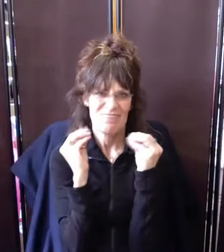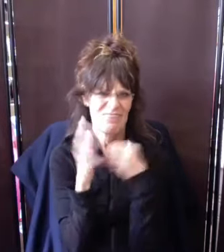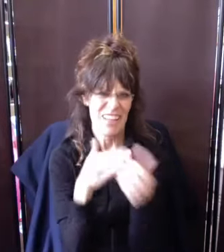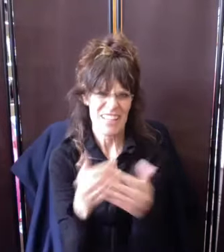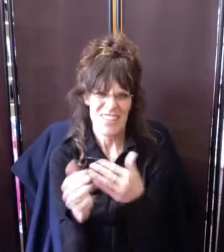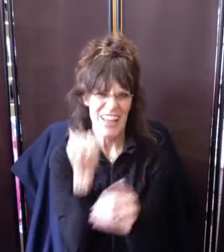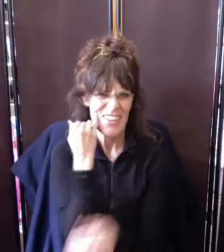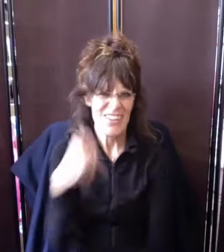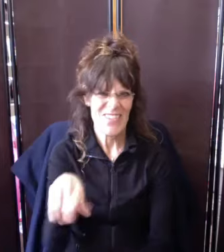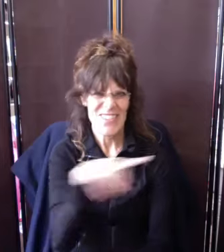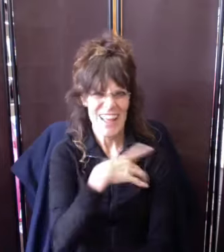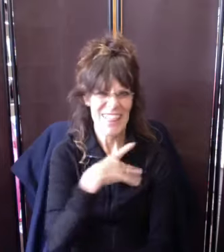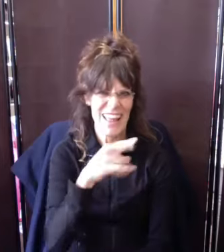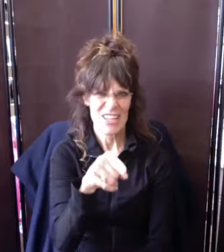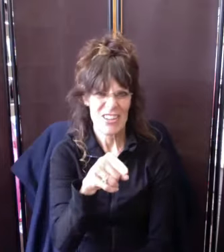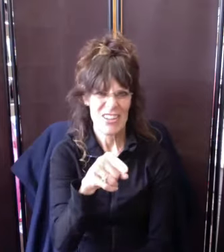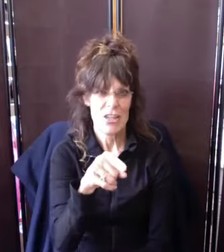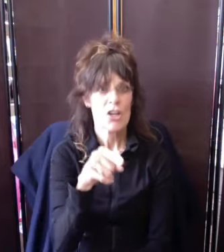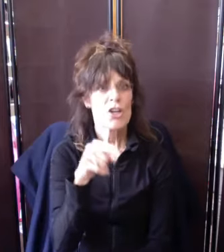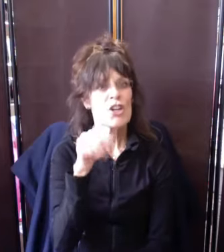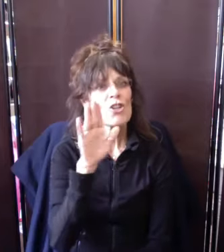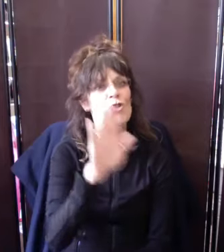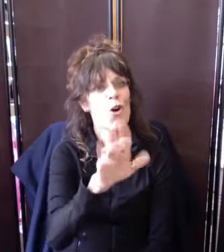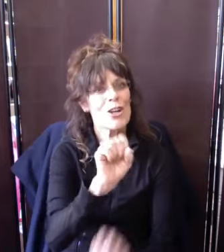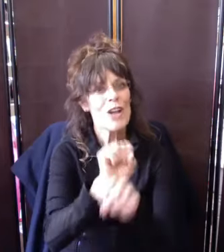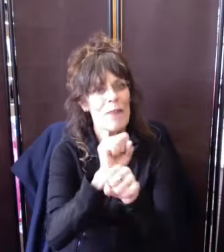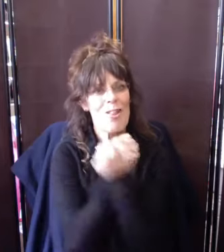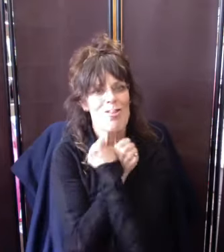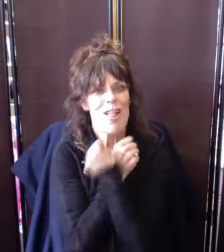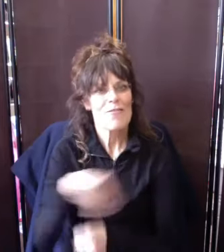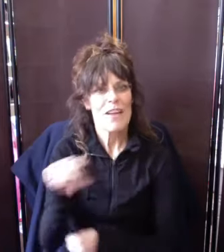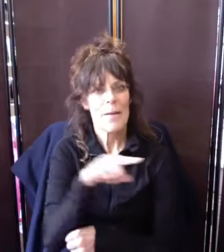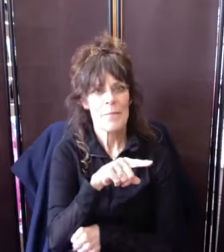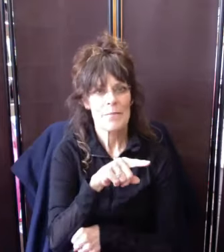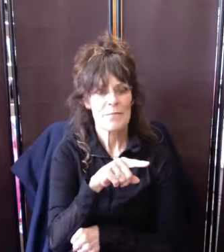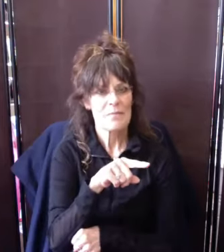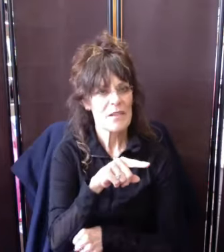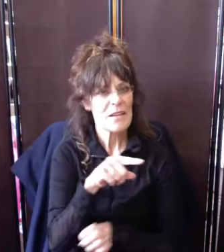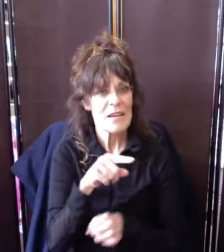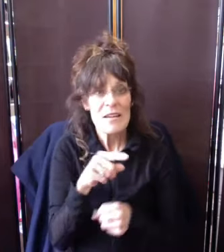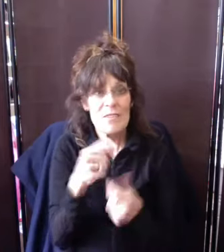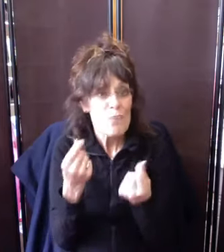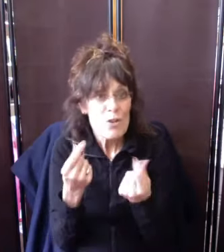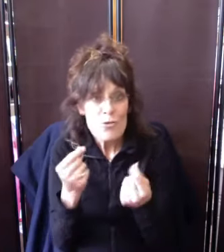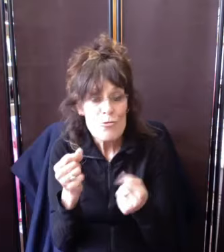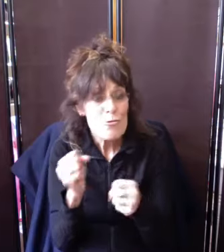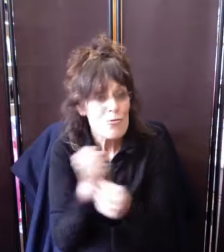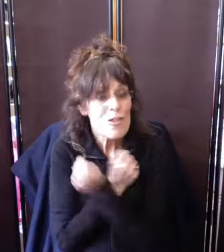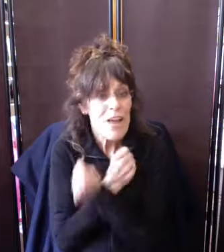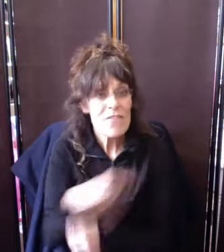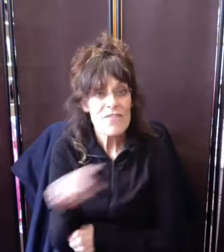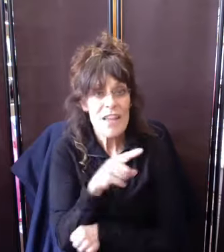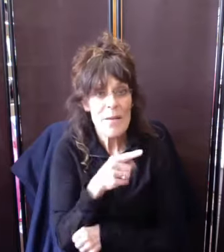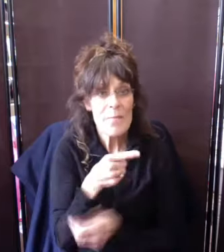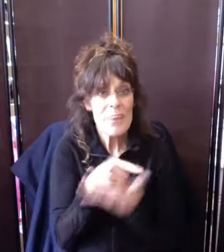not. Your job is to love them. If you get busy loving them, things will change. And that's what you guys have taught me. Like I said, this is